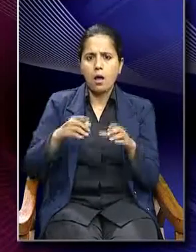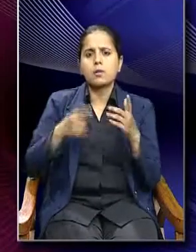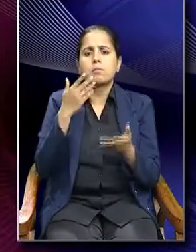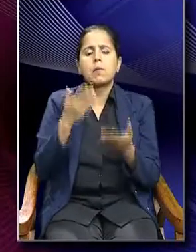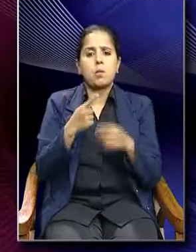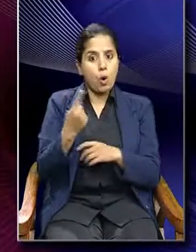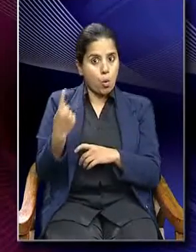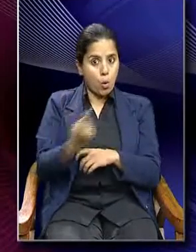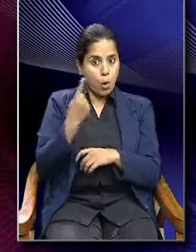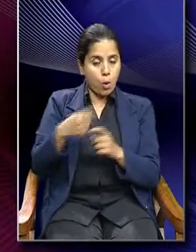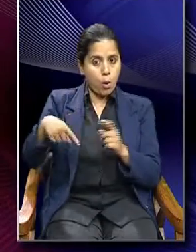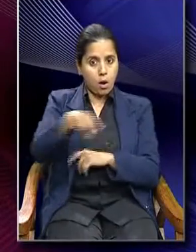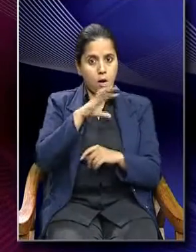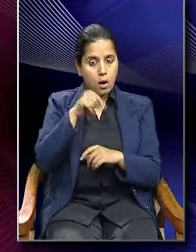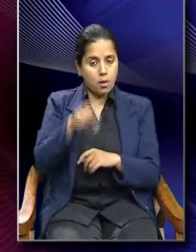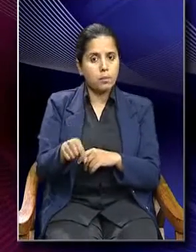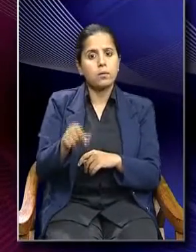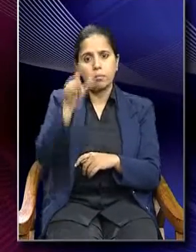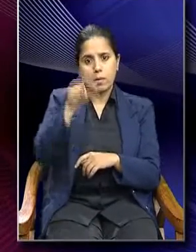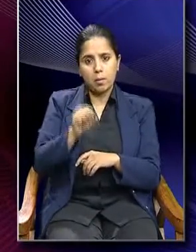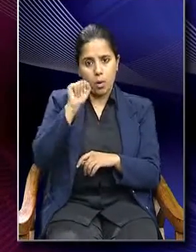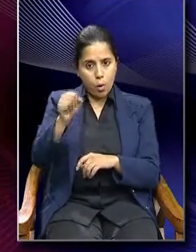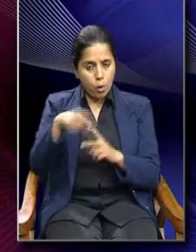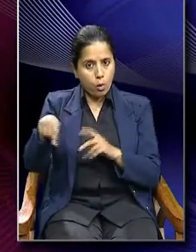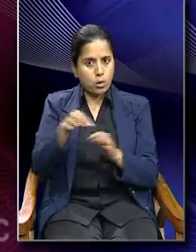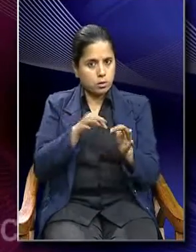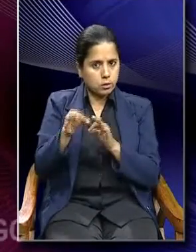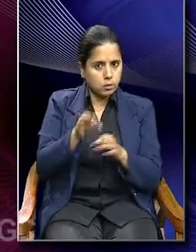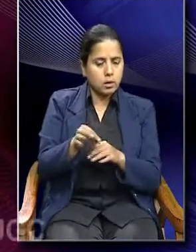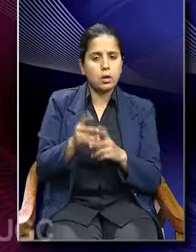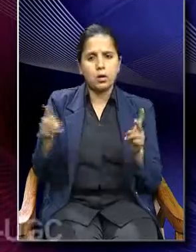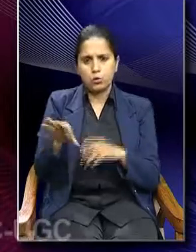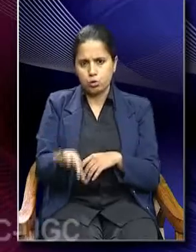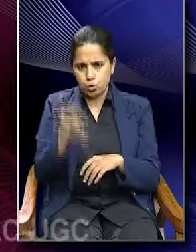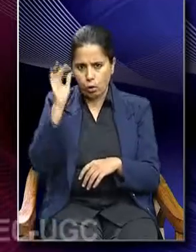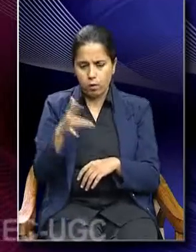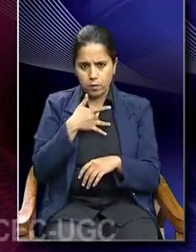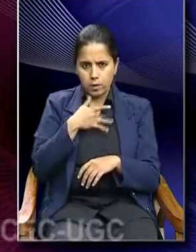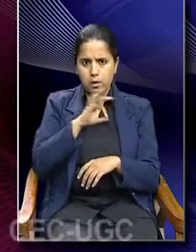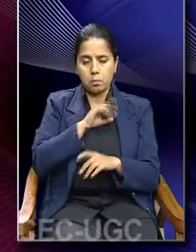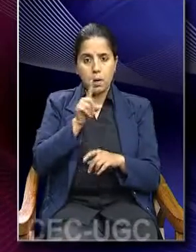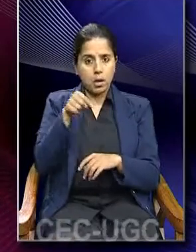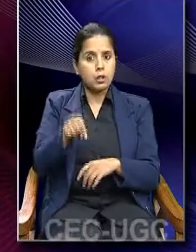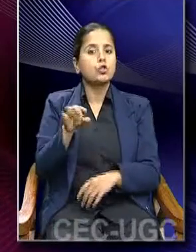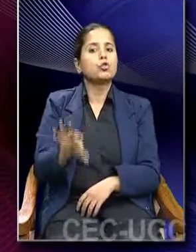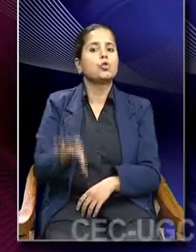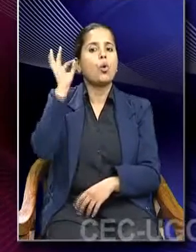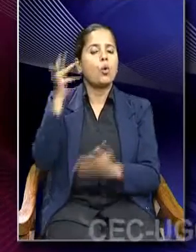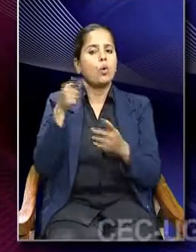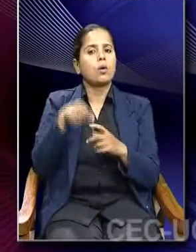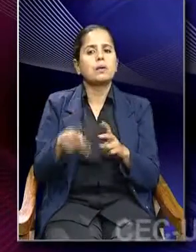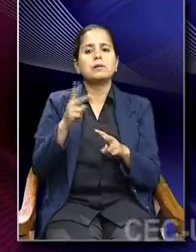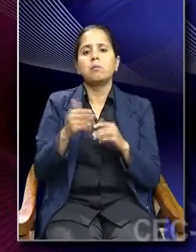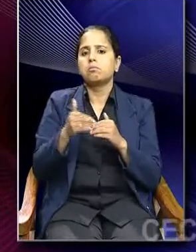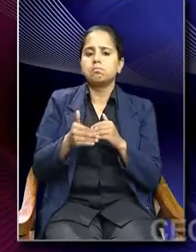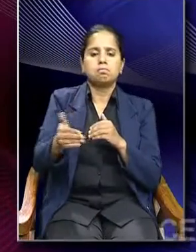not only based on individuals' desire or choice, but this choice is